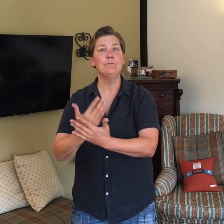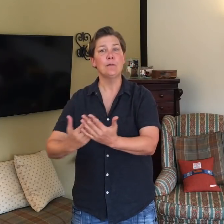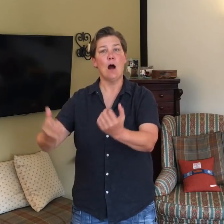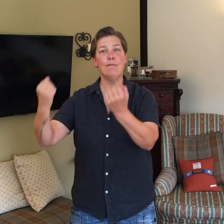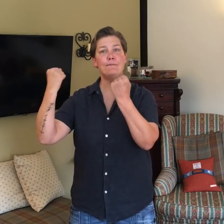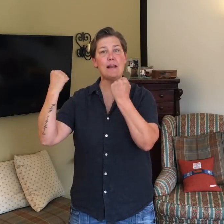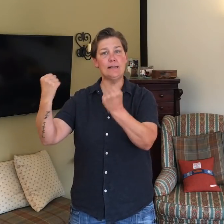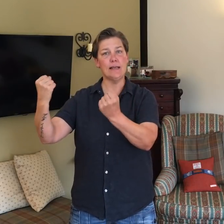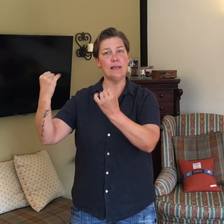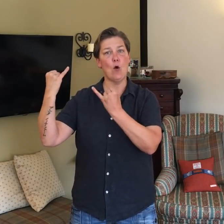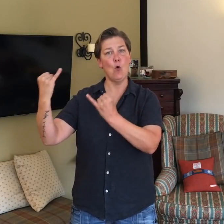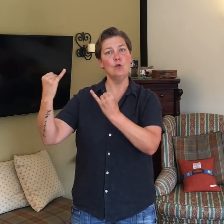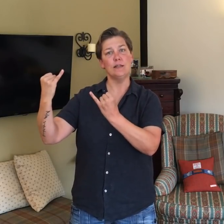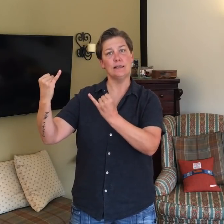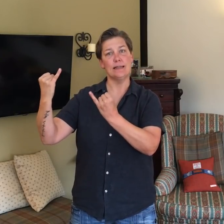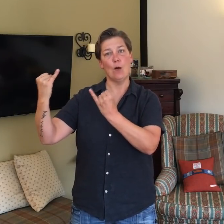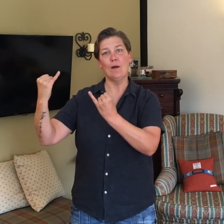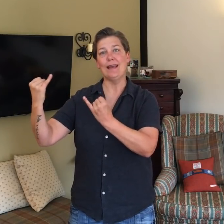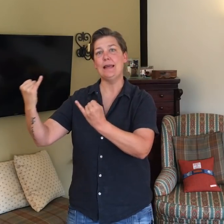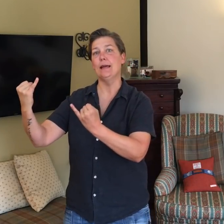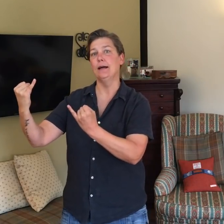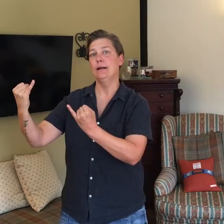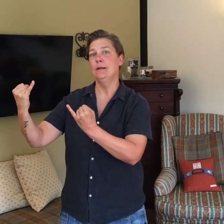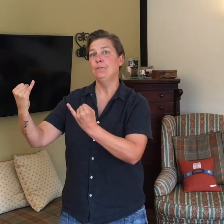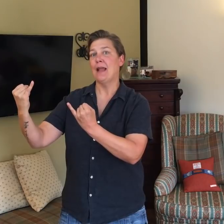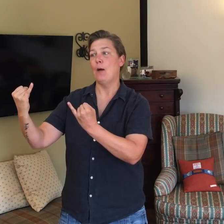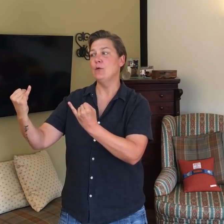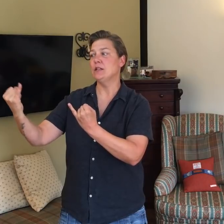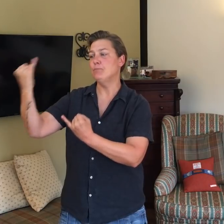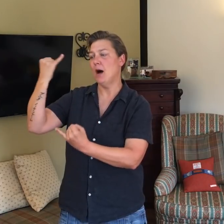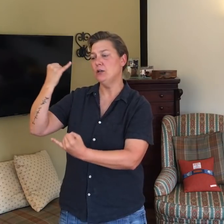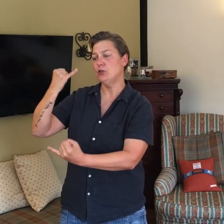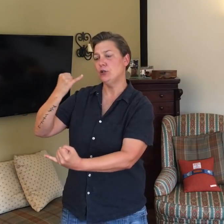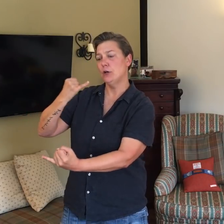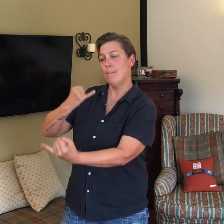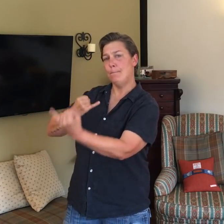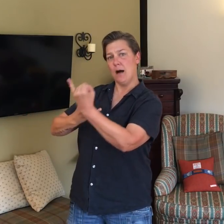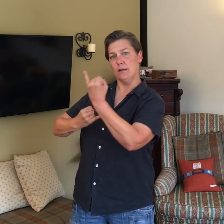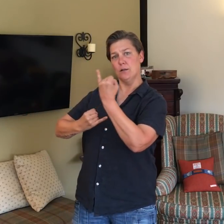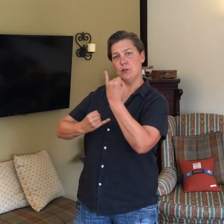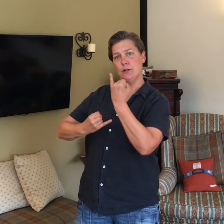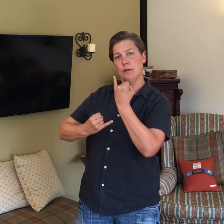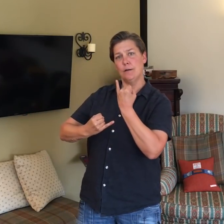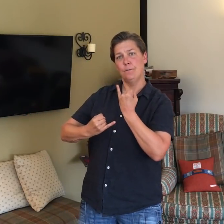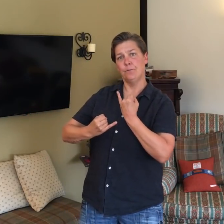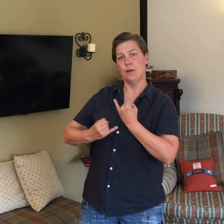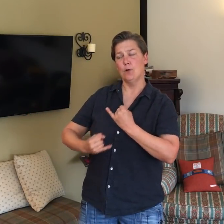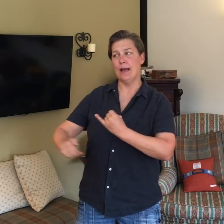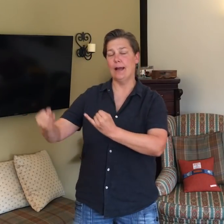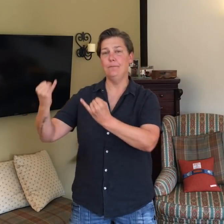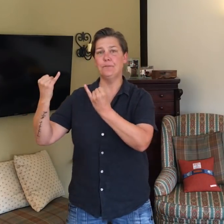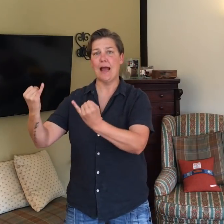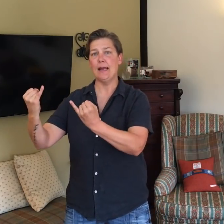are facing the audience now. We're here. And we did punch, punch. Okay, and